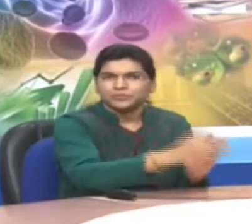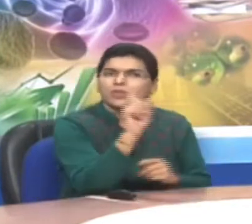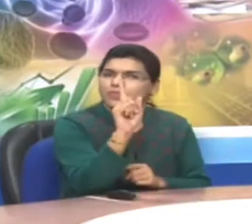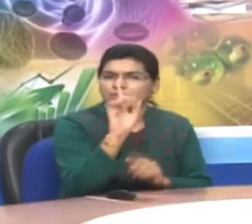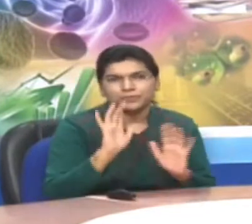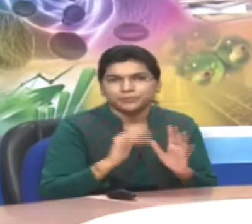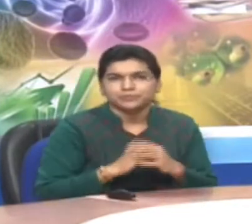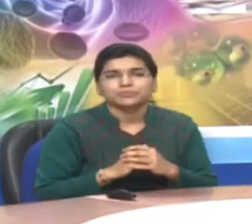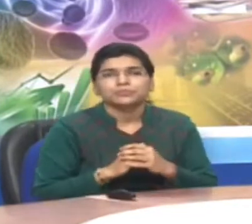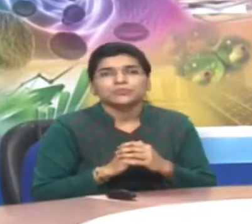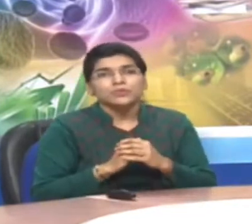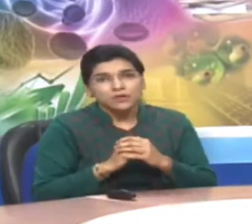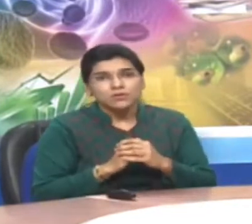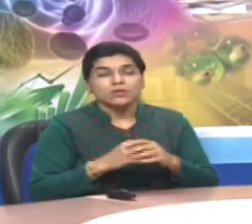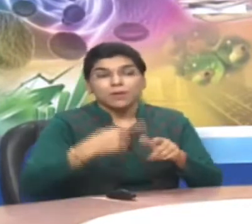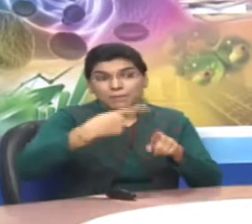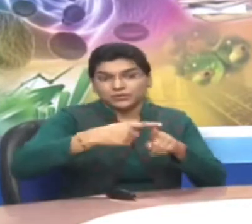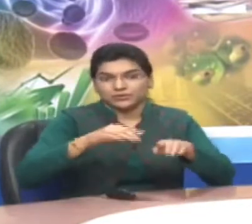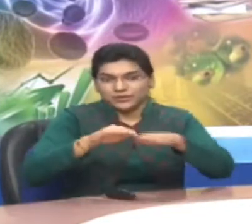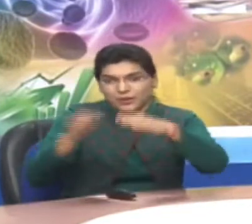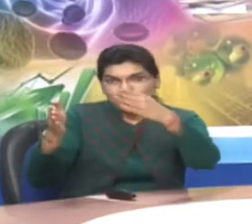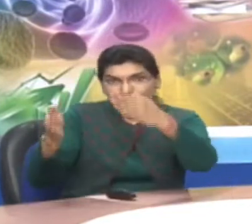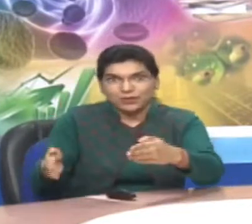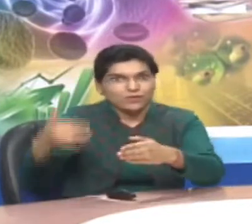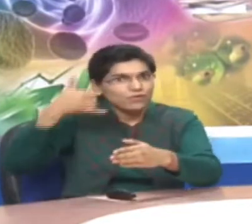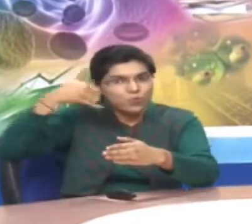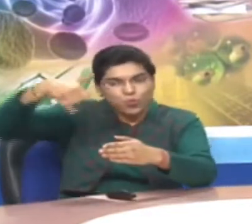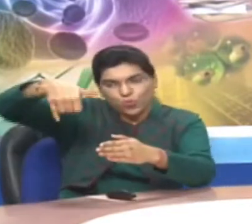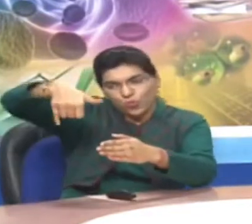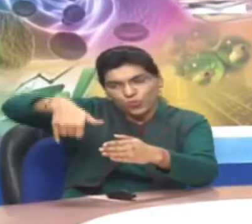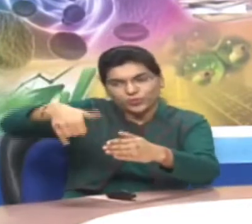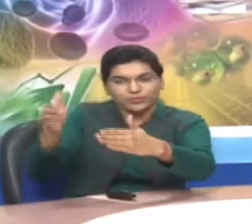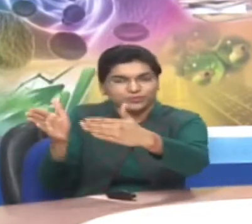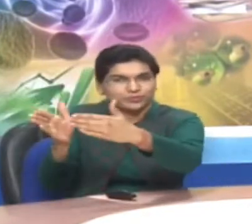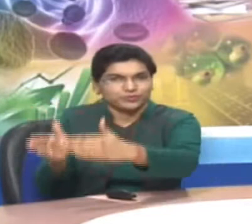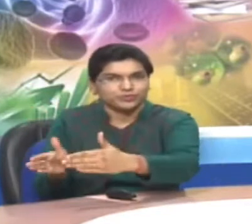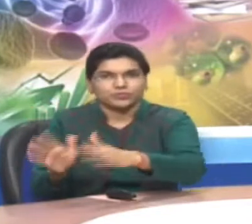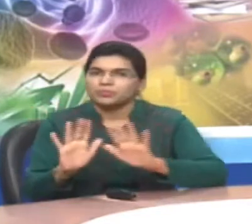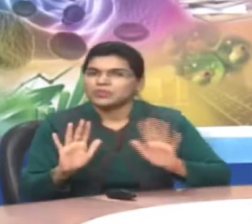table towards the left, a chair or two, and a divan